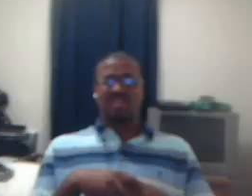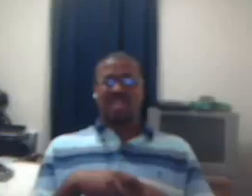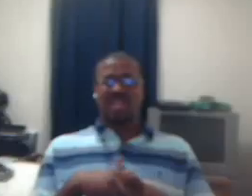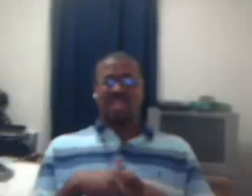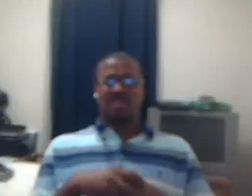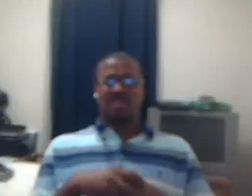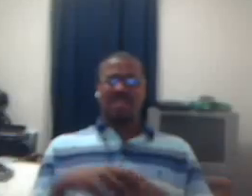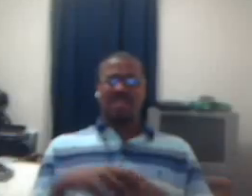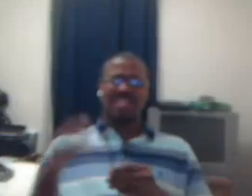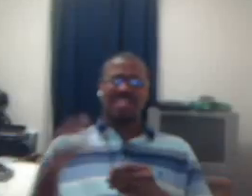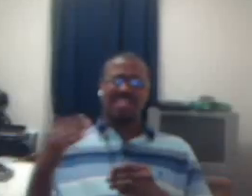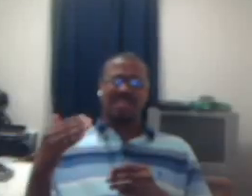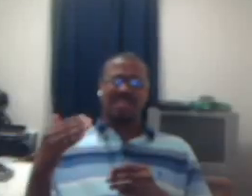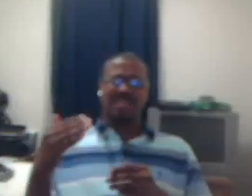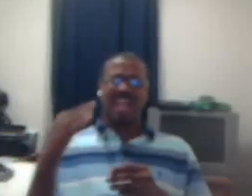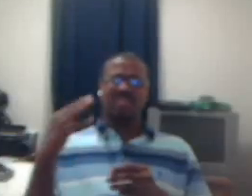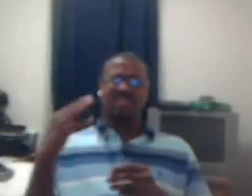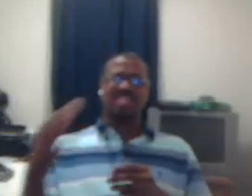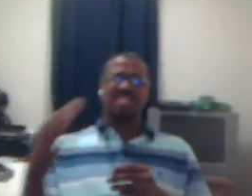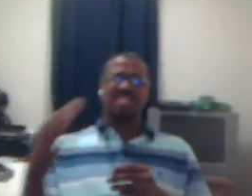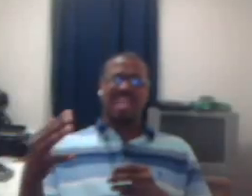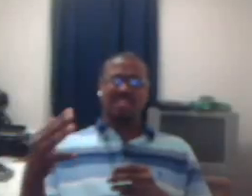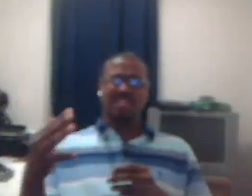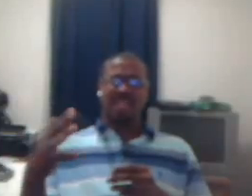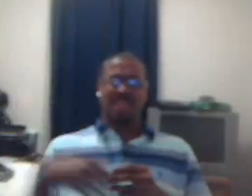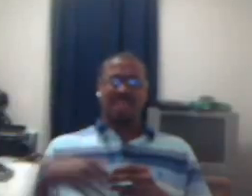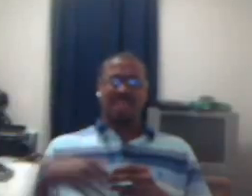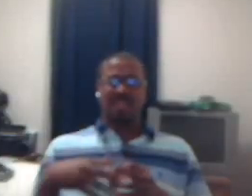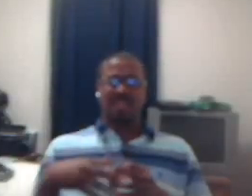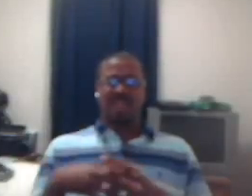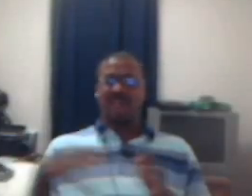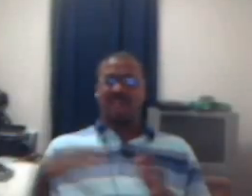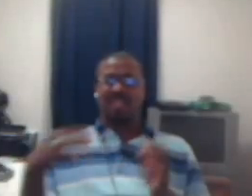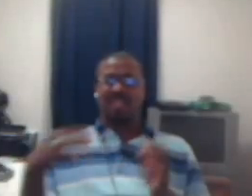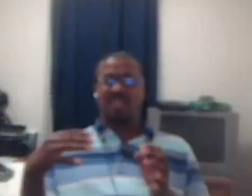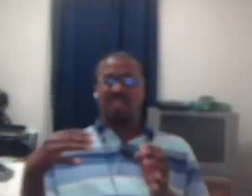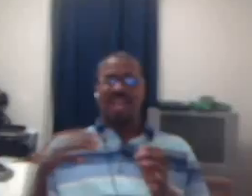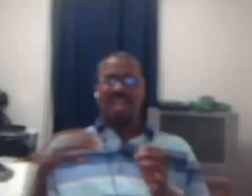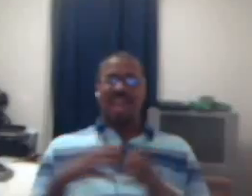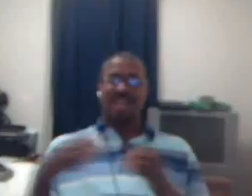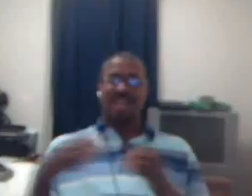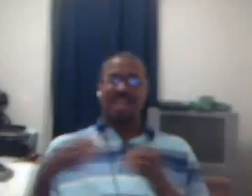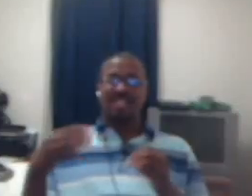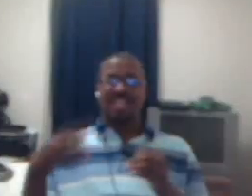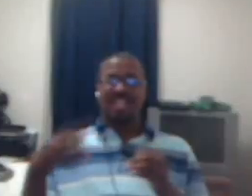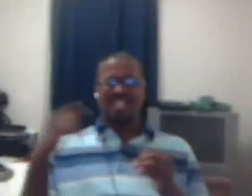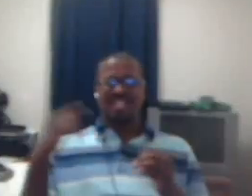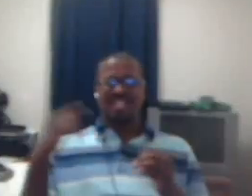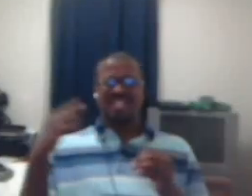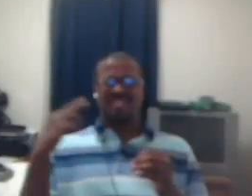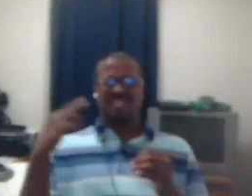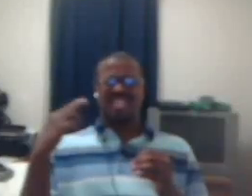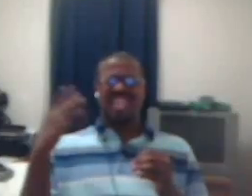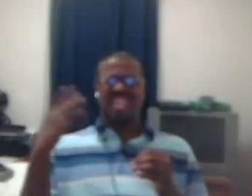okay? When somebody says something, I don't understand sometimes, you know? I really don't. I have bad understanding, so sometimes I can't hear